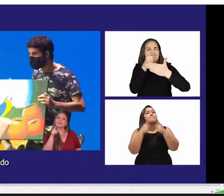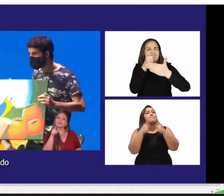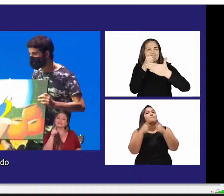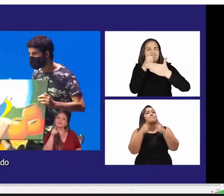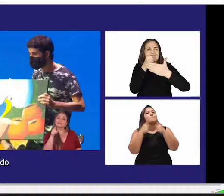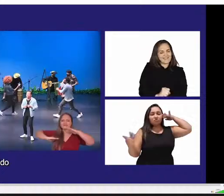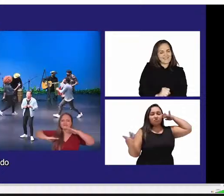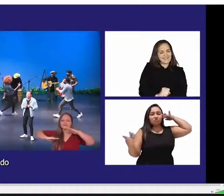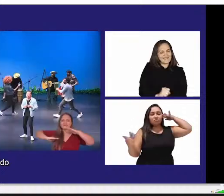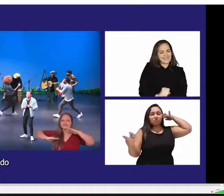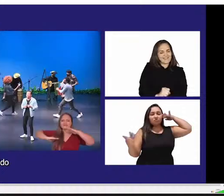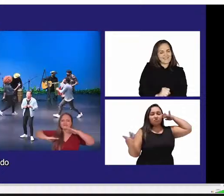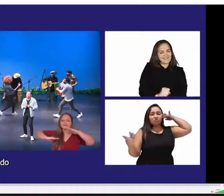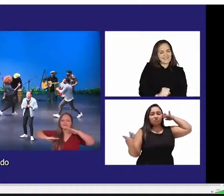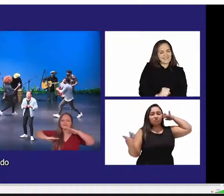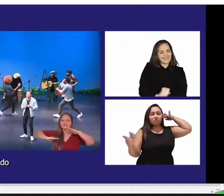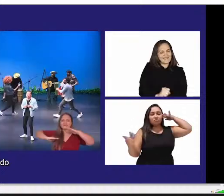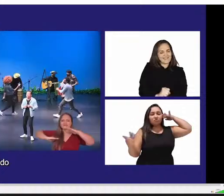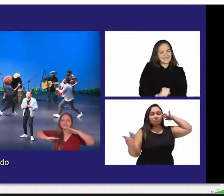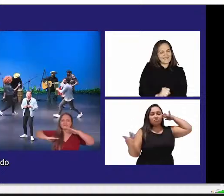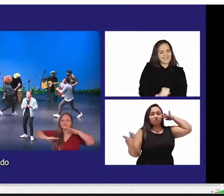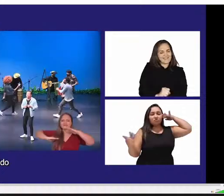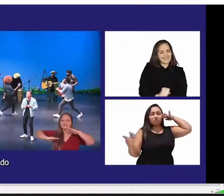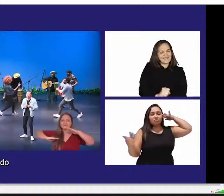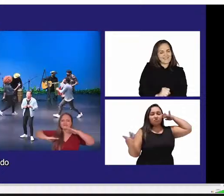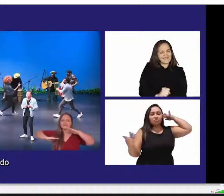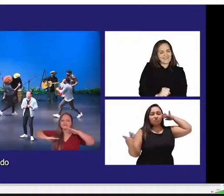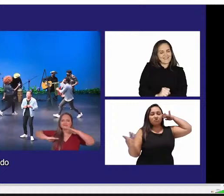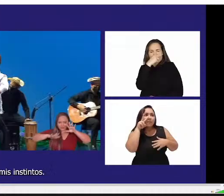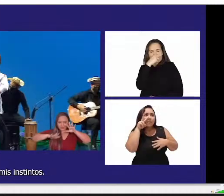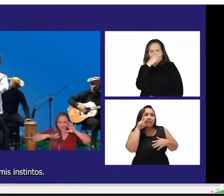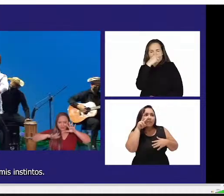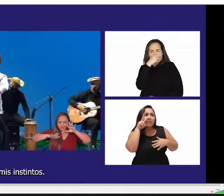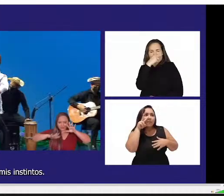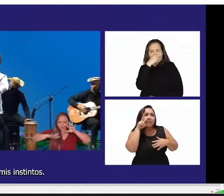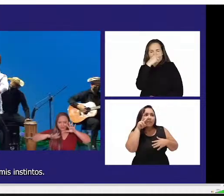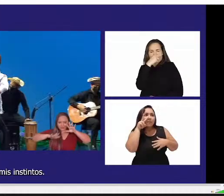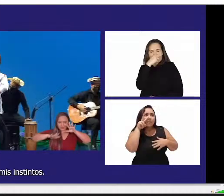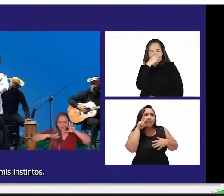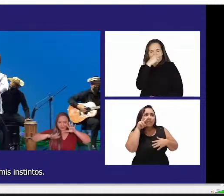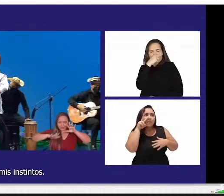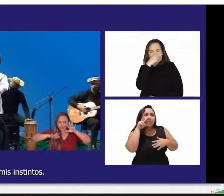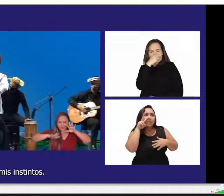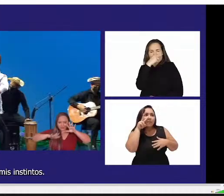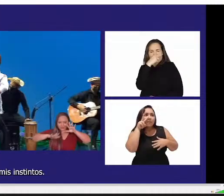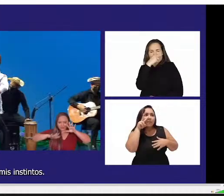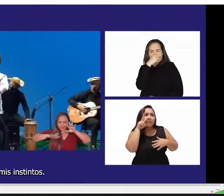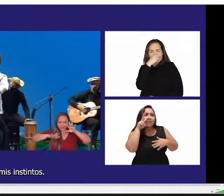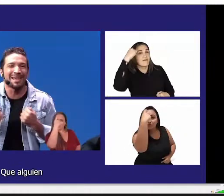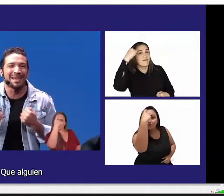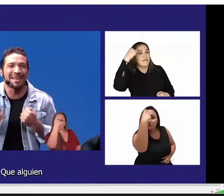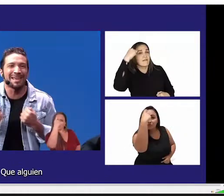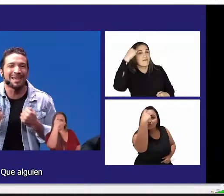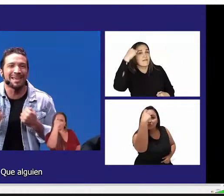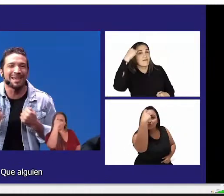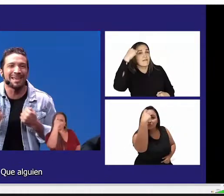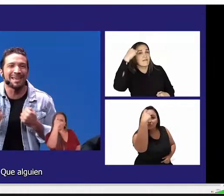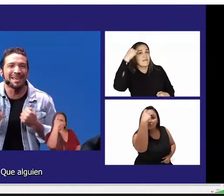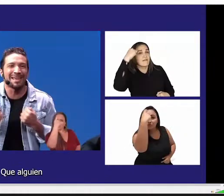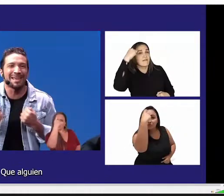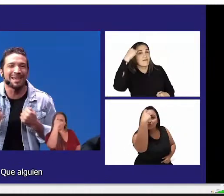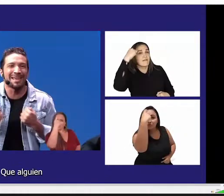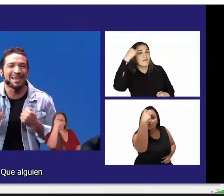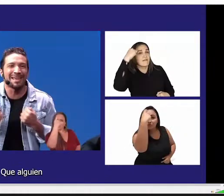i feel rhythms you look with your eyes and live with my instincts however in the end of your dreams and my